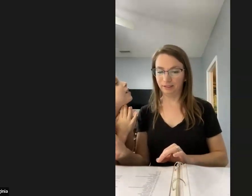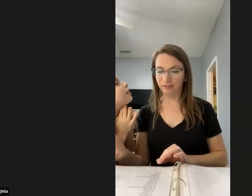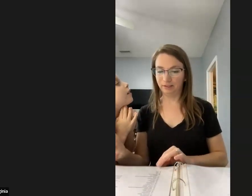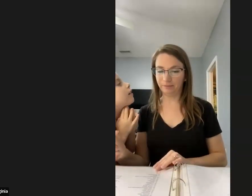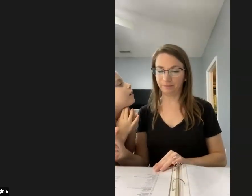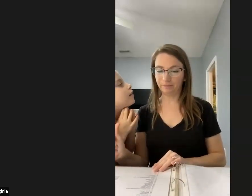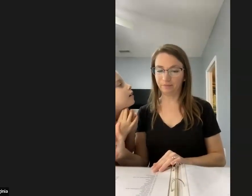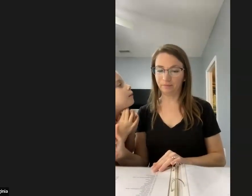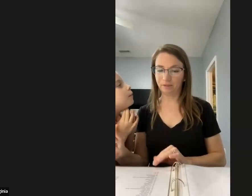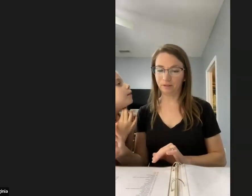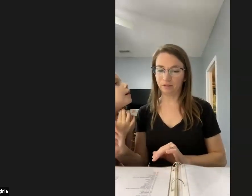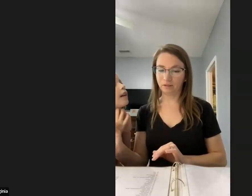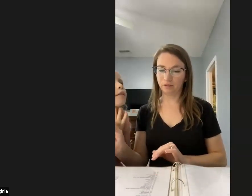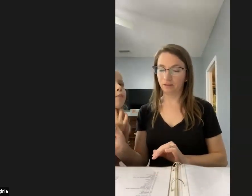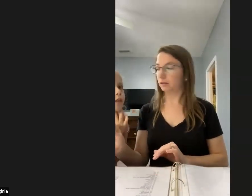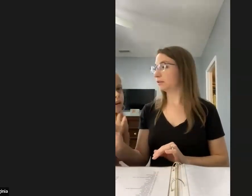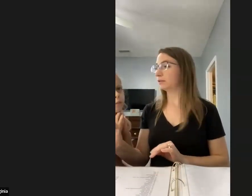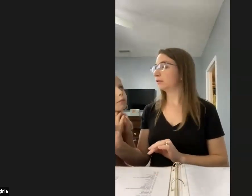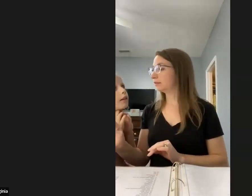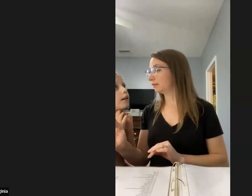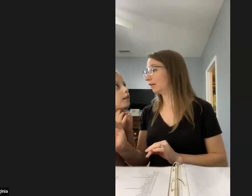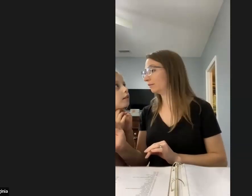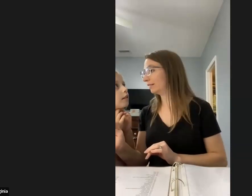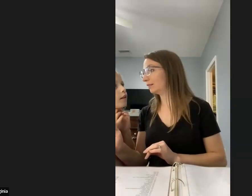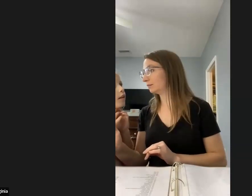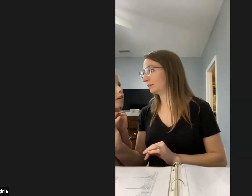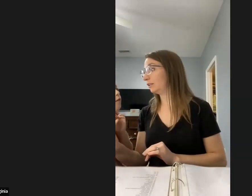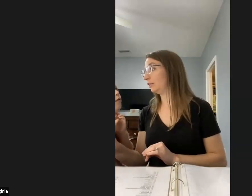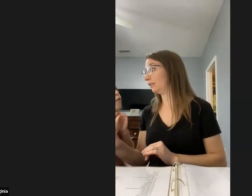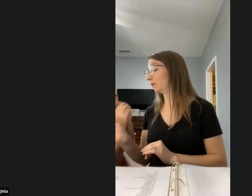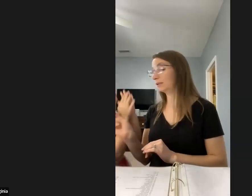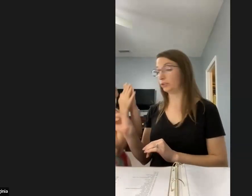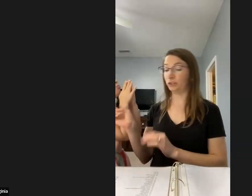Sorry. Pretty, pretty, pretty. Not right now. You need to go watch your show.